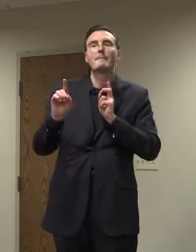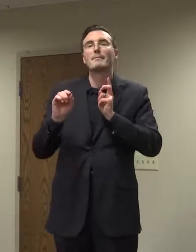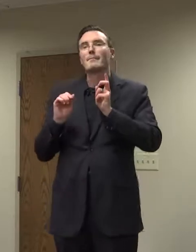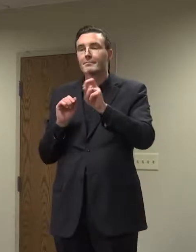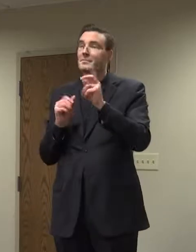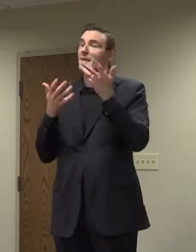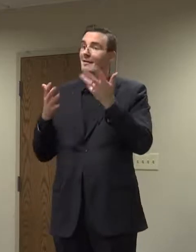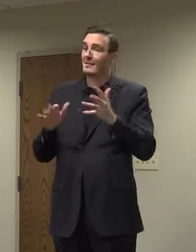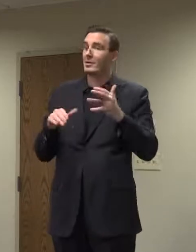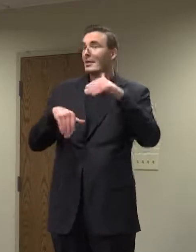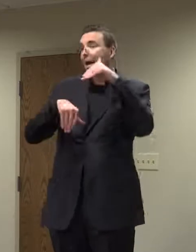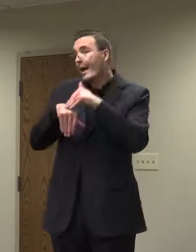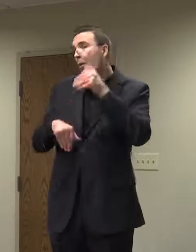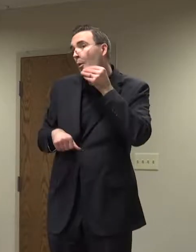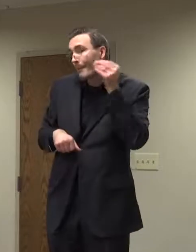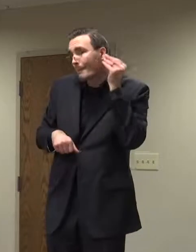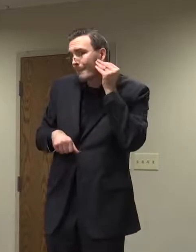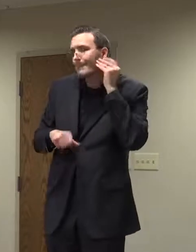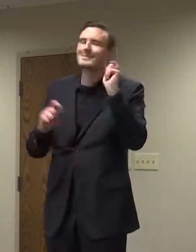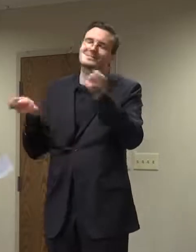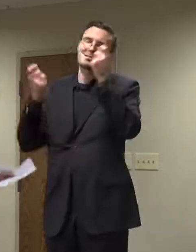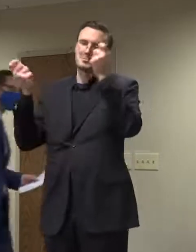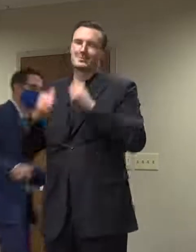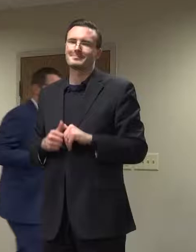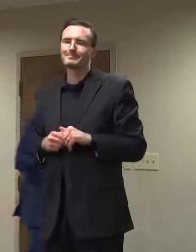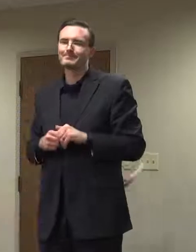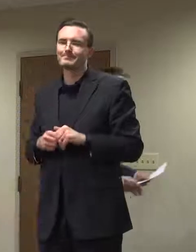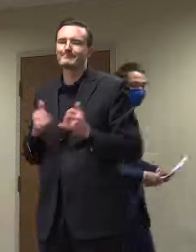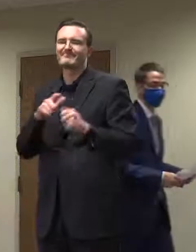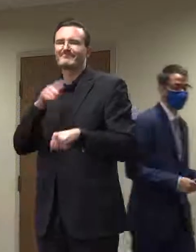So with that, I'm going to turn it over to the mayor.